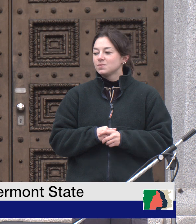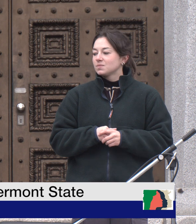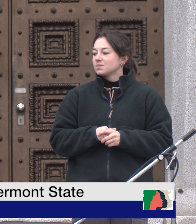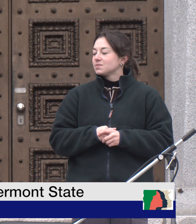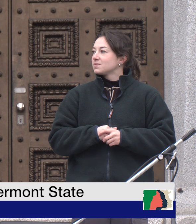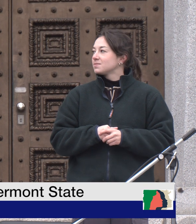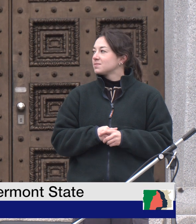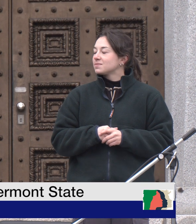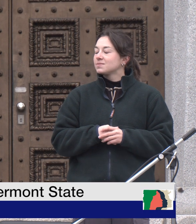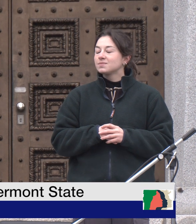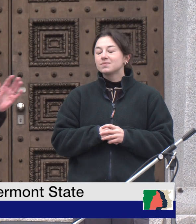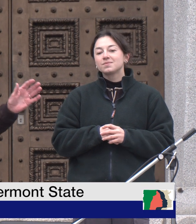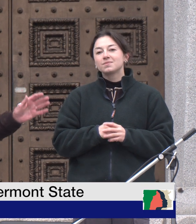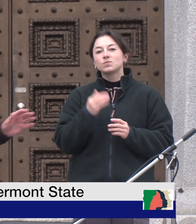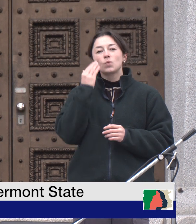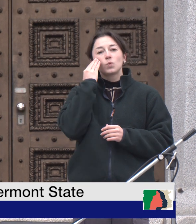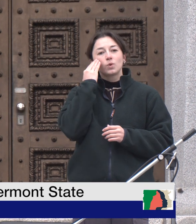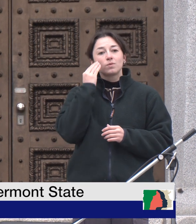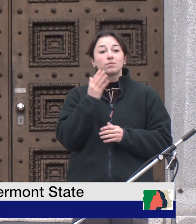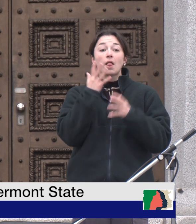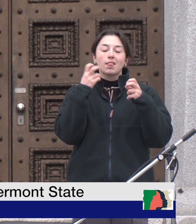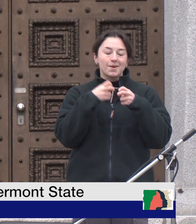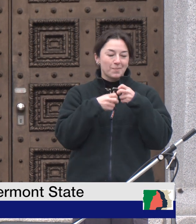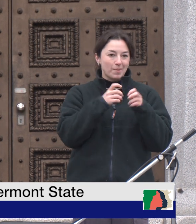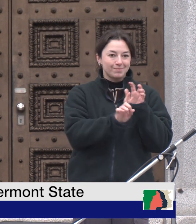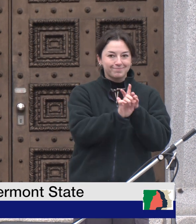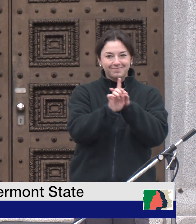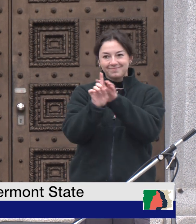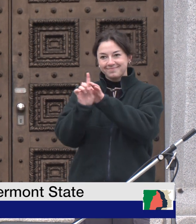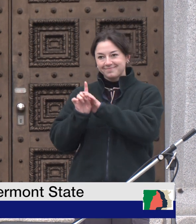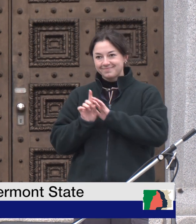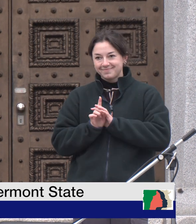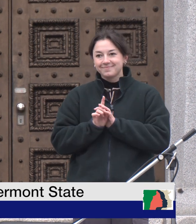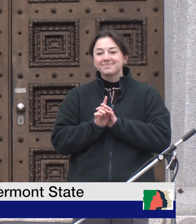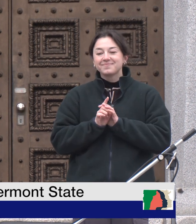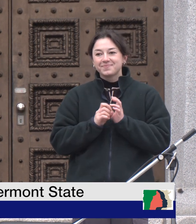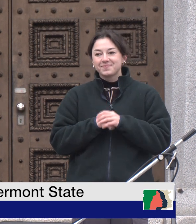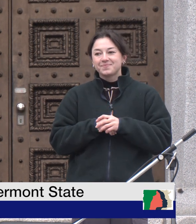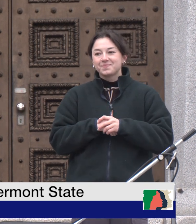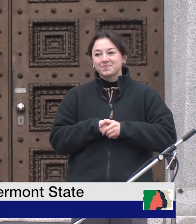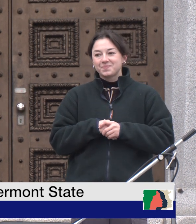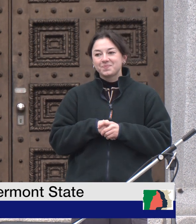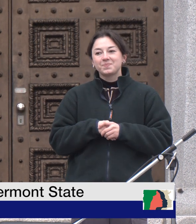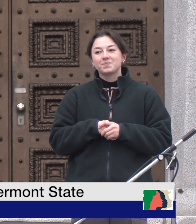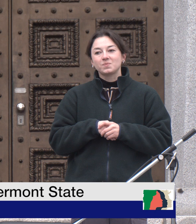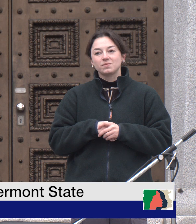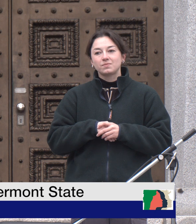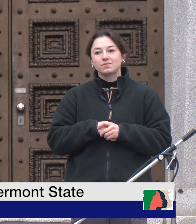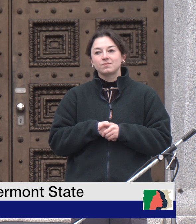And you know, there's lots of issues in this